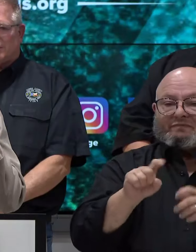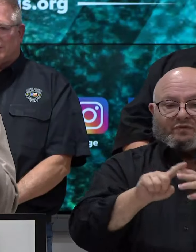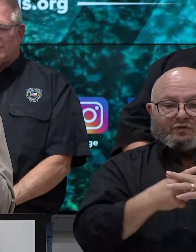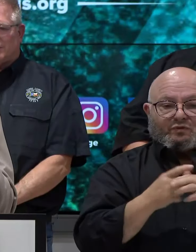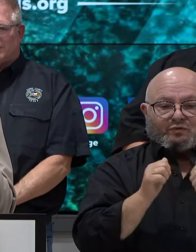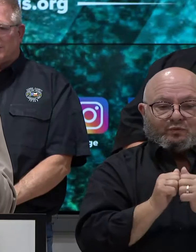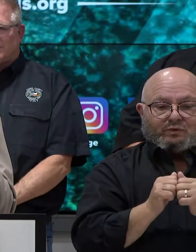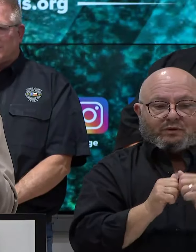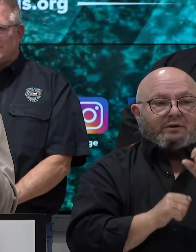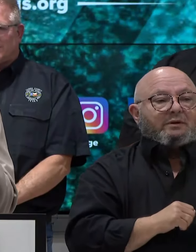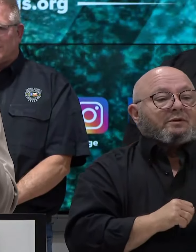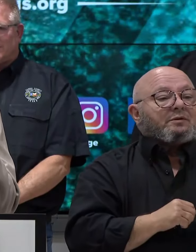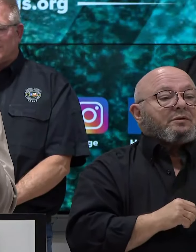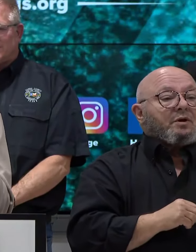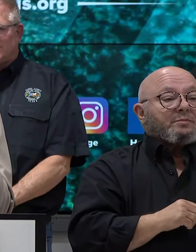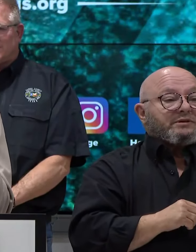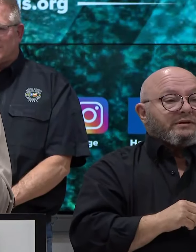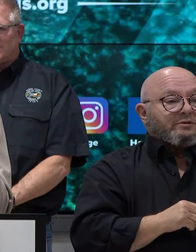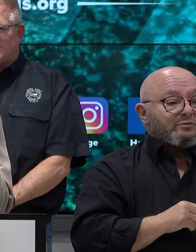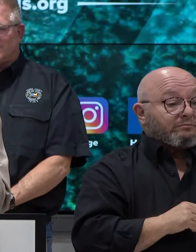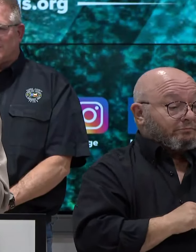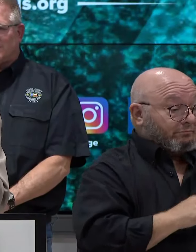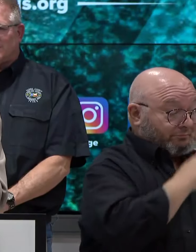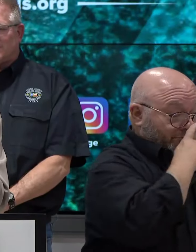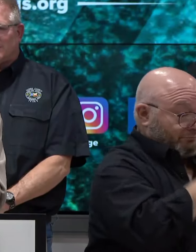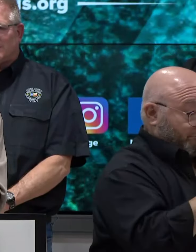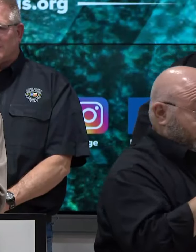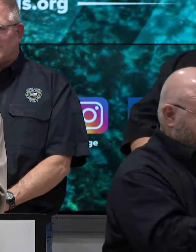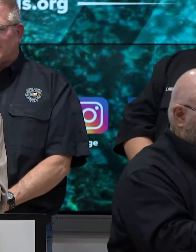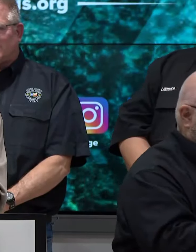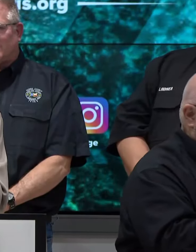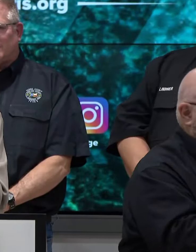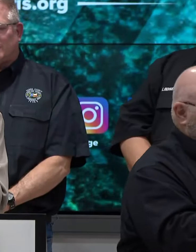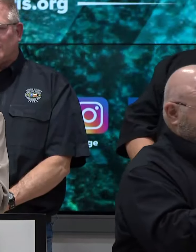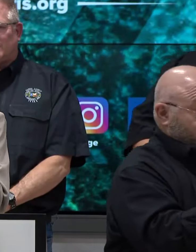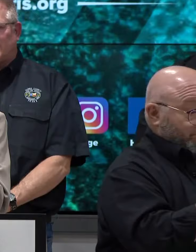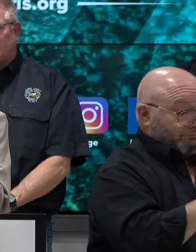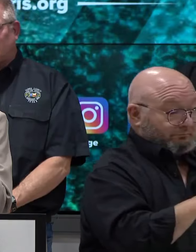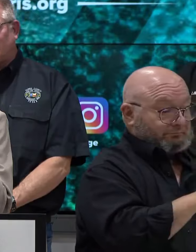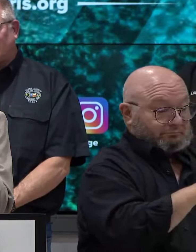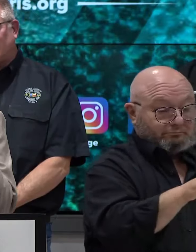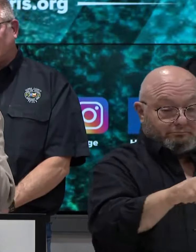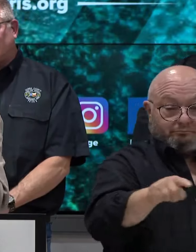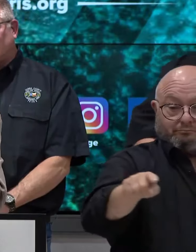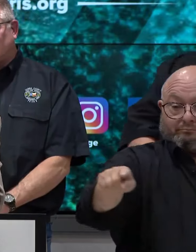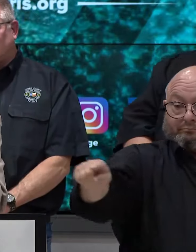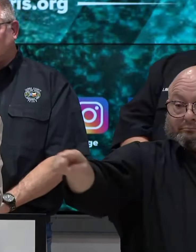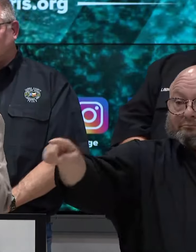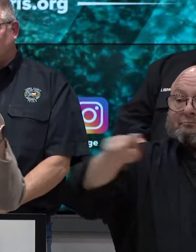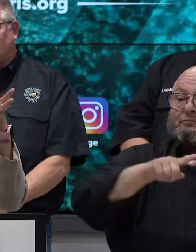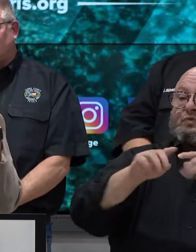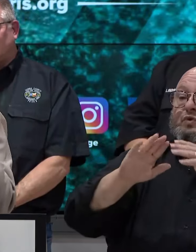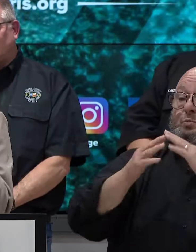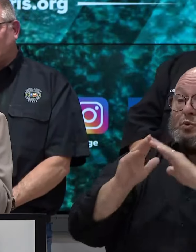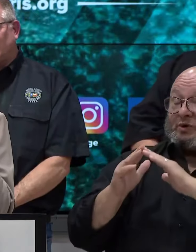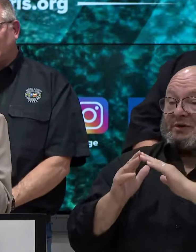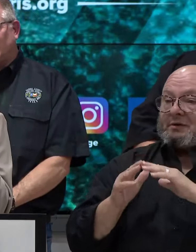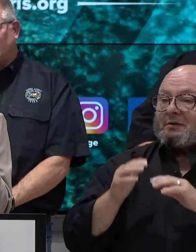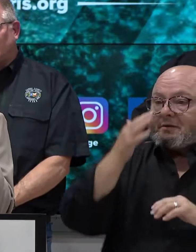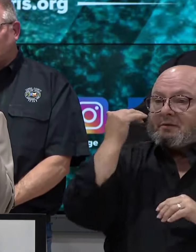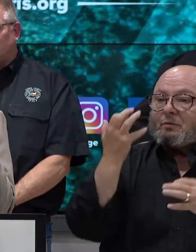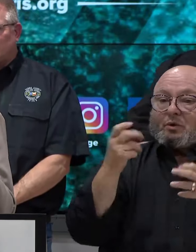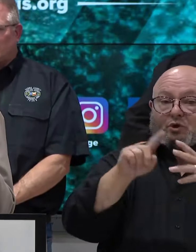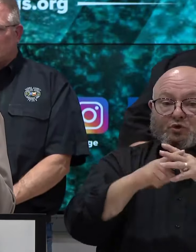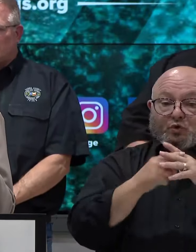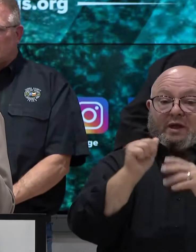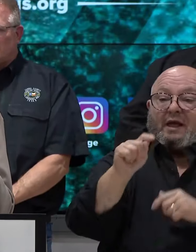the substation, check the substation area, and then we take the substation and we go down the line out into the communities, right? Because you want to